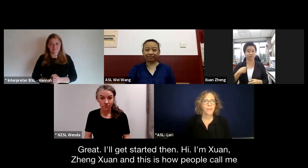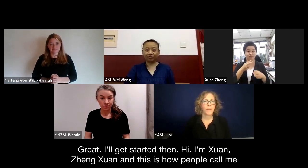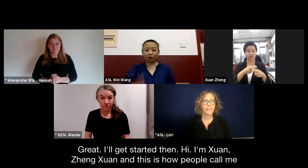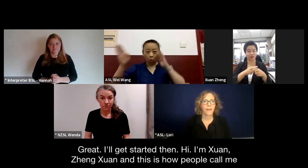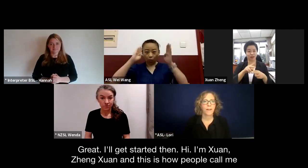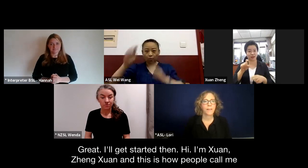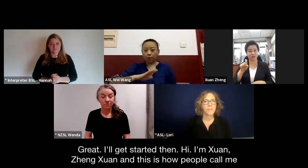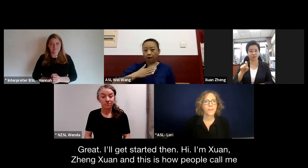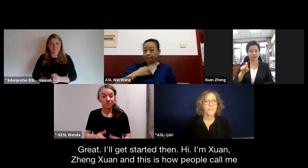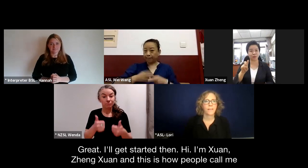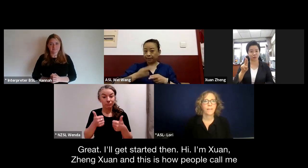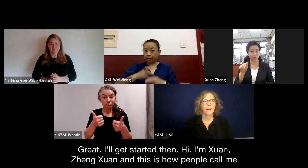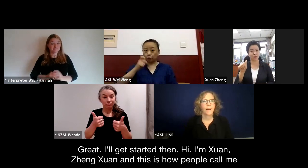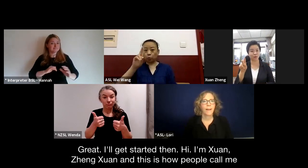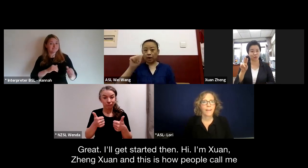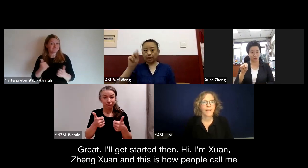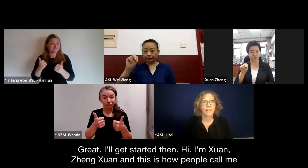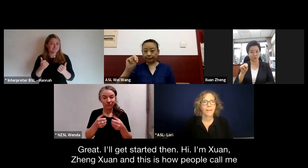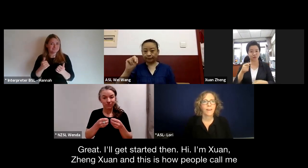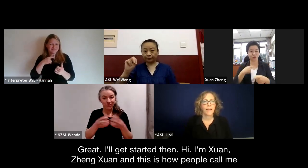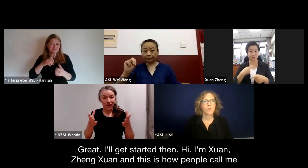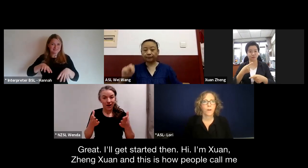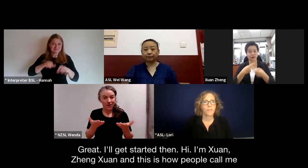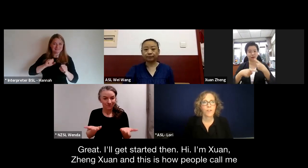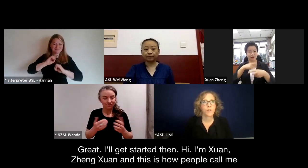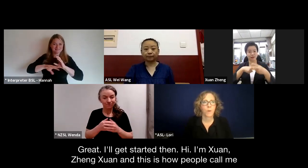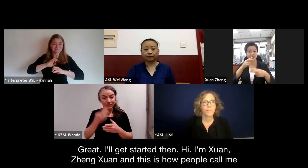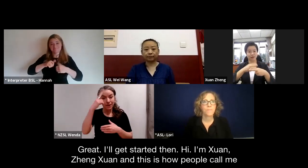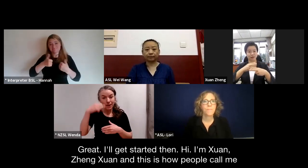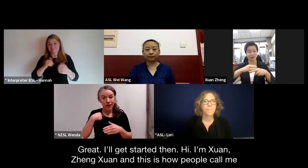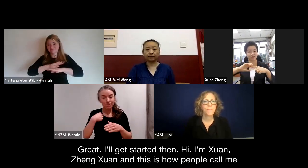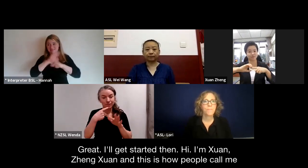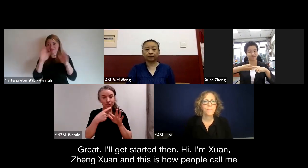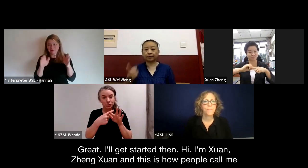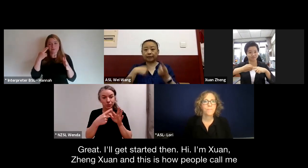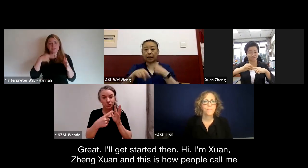Okay, great. I'll get started then. Hi, I'm Zheng Zhuan, Zheng Zhuan.